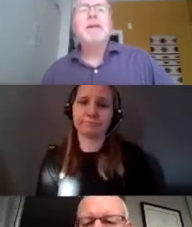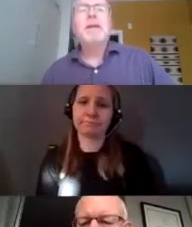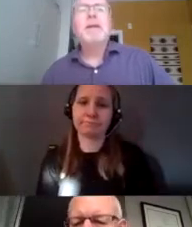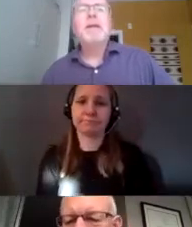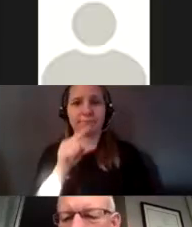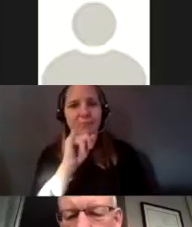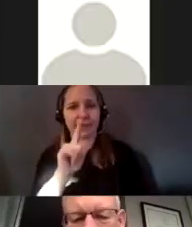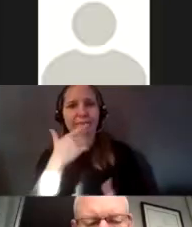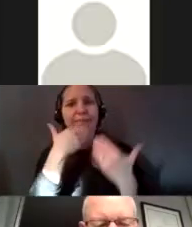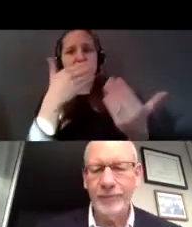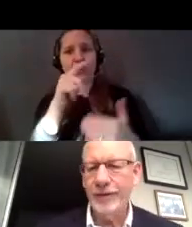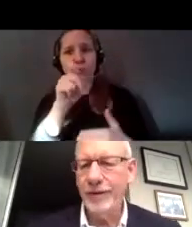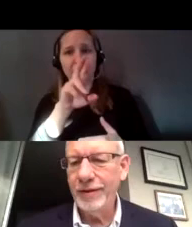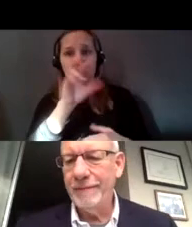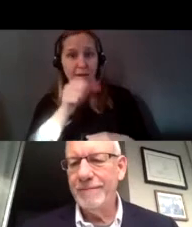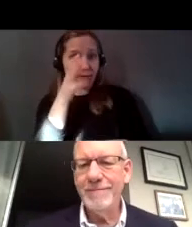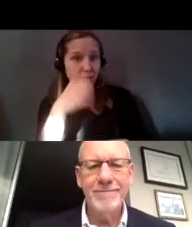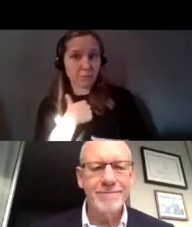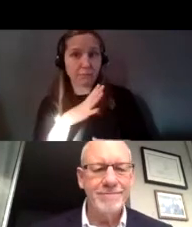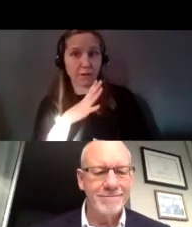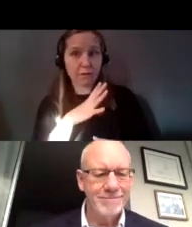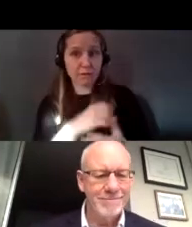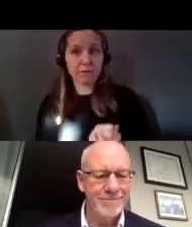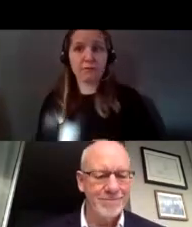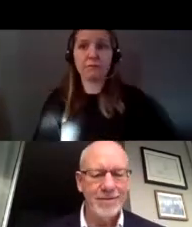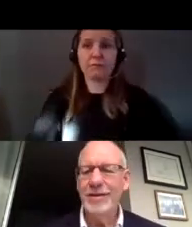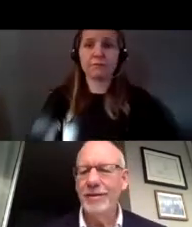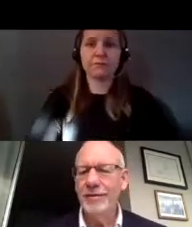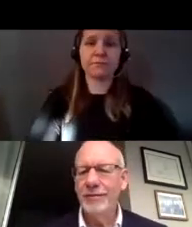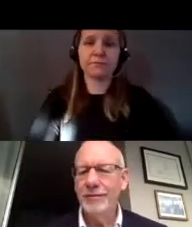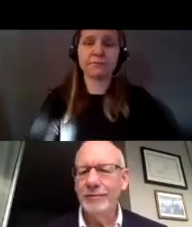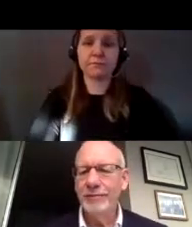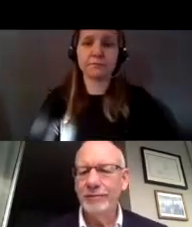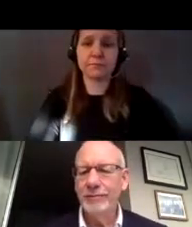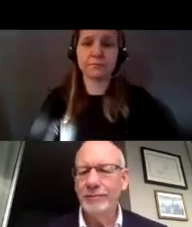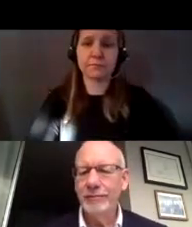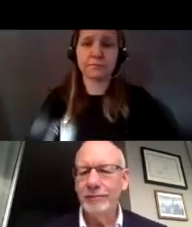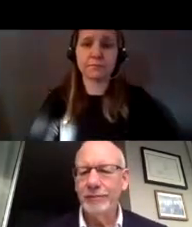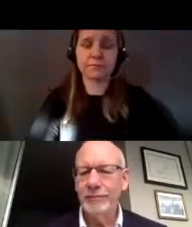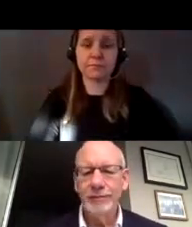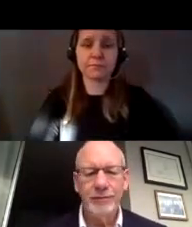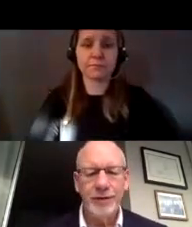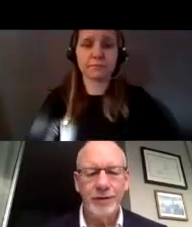Thank you, Peter. Can you all hear me?